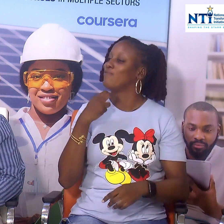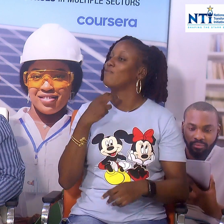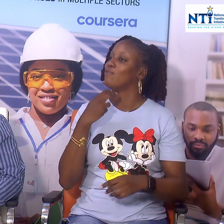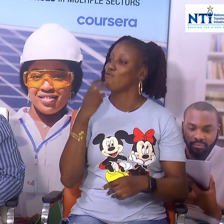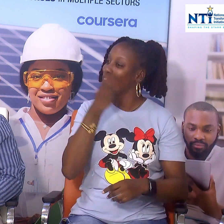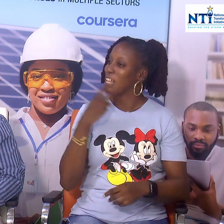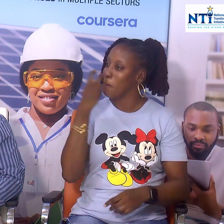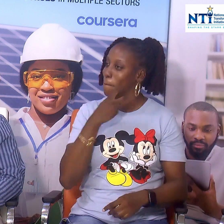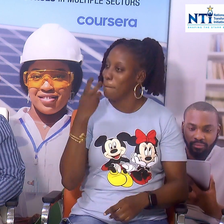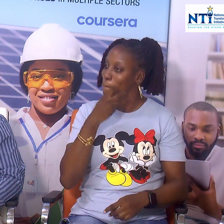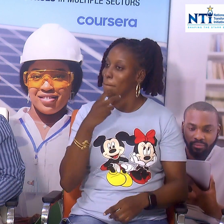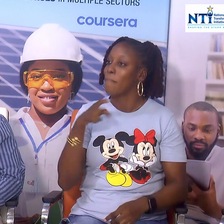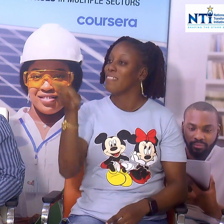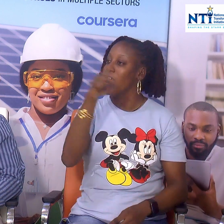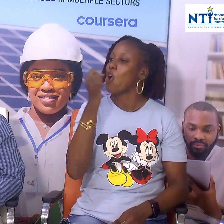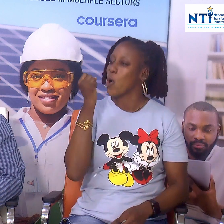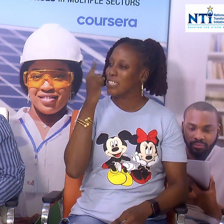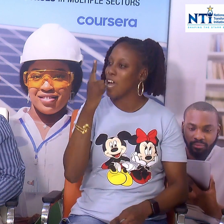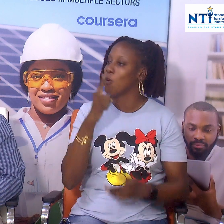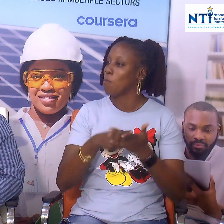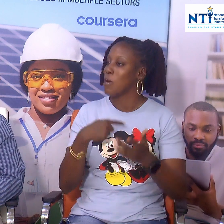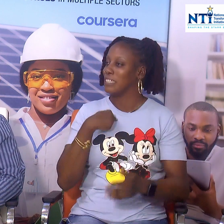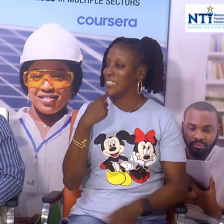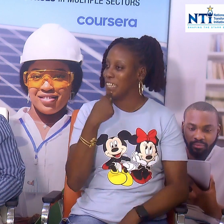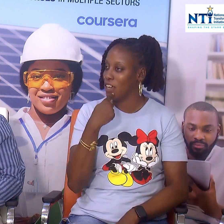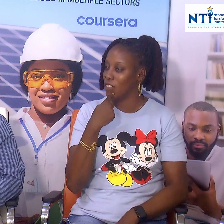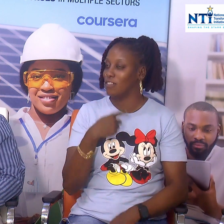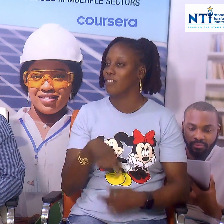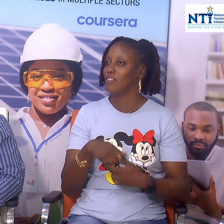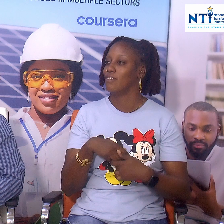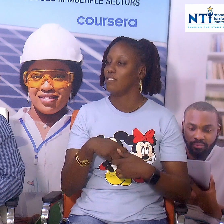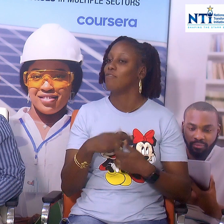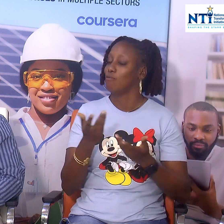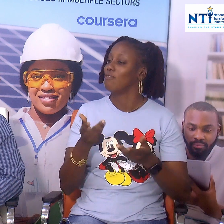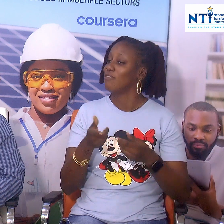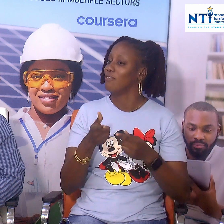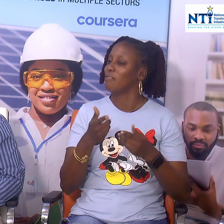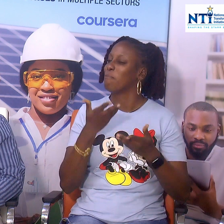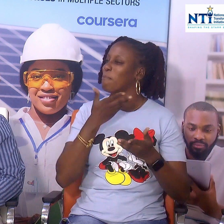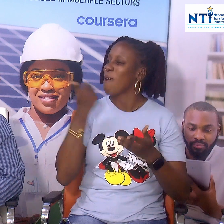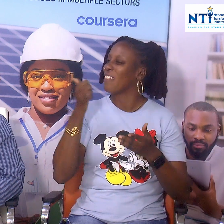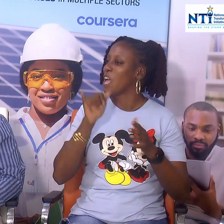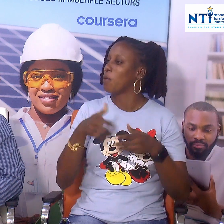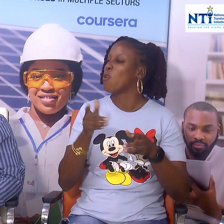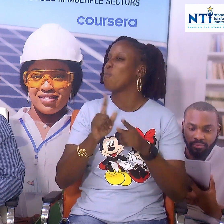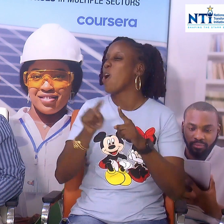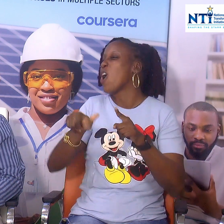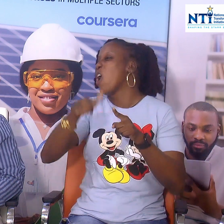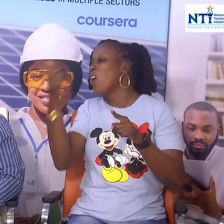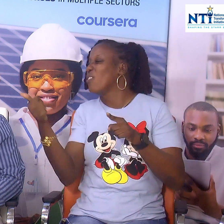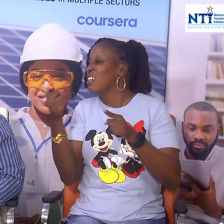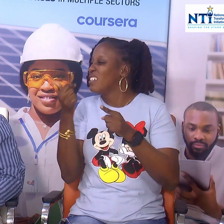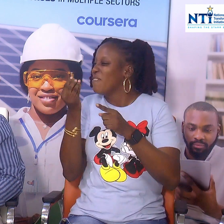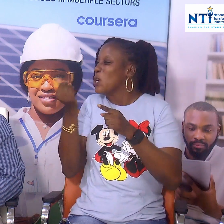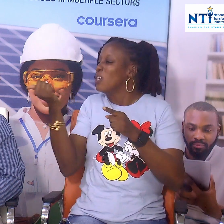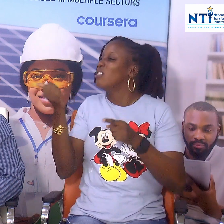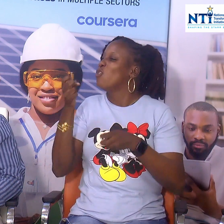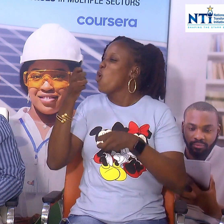they try, and they try to read me, and I try to read them as well to understand what they're saying.